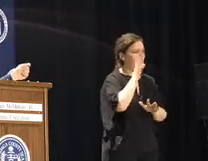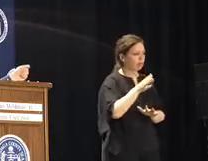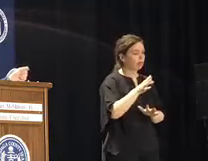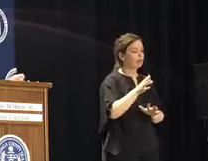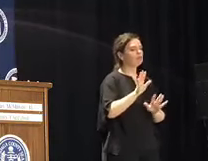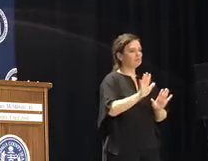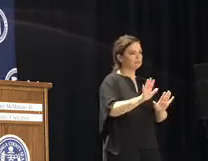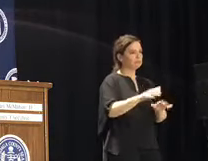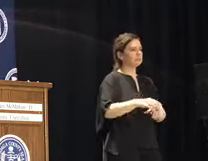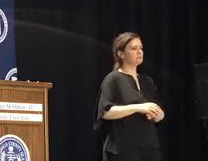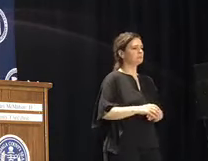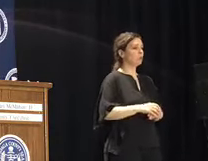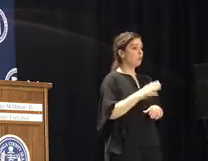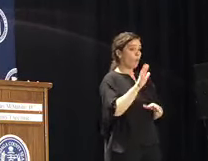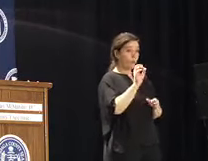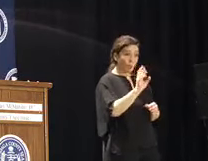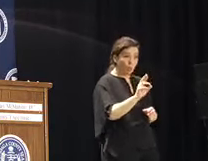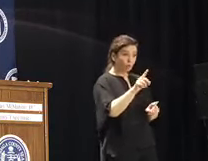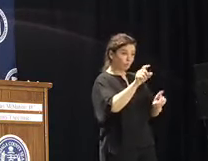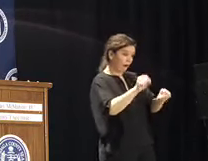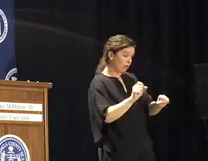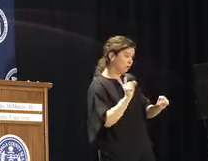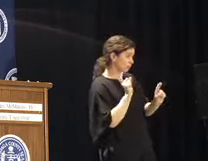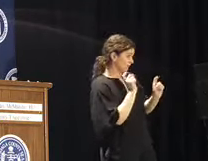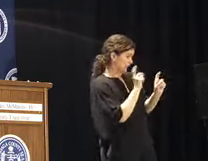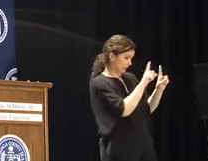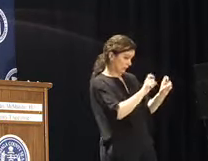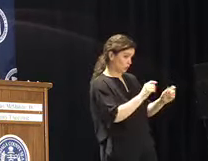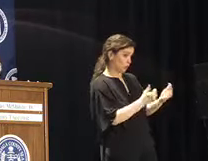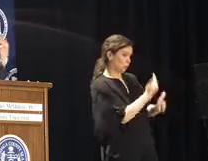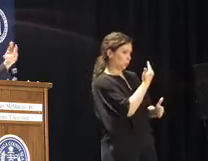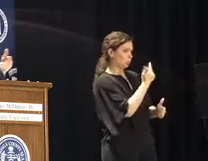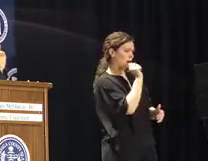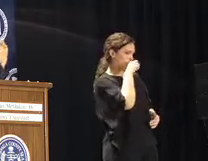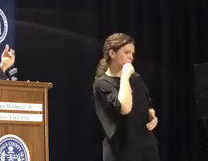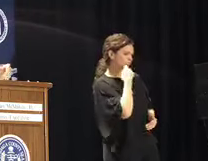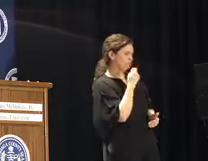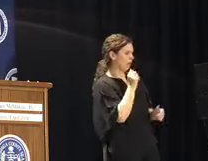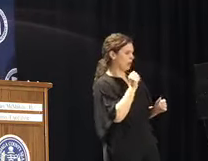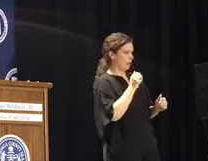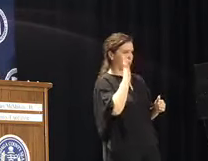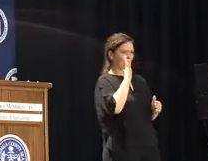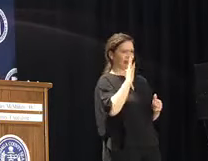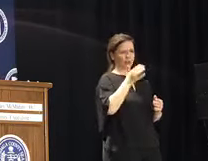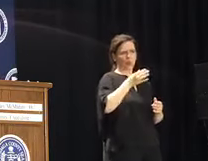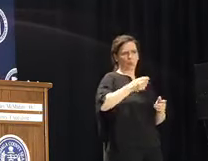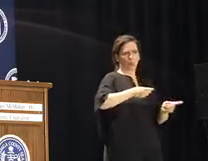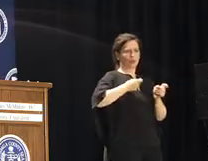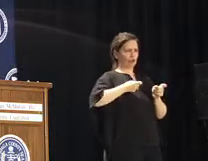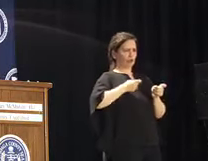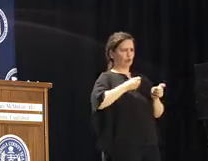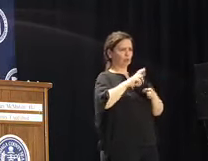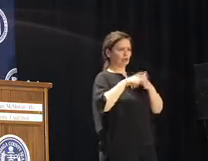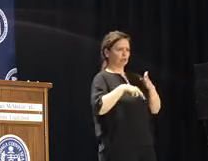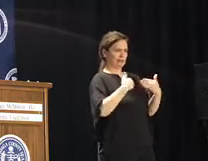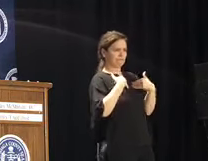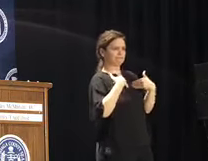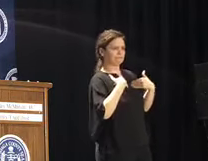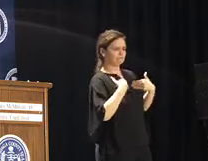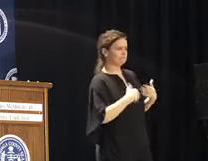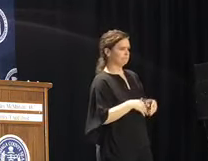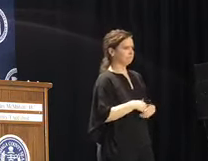test if they want to have 2 tests out there with the results coming back. So we've had a lot